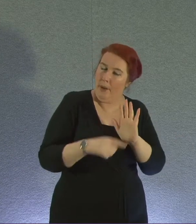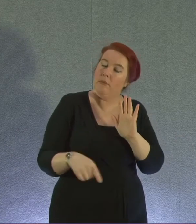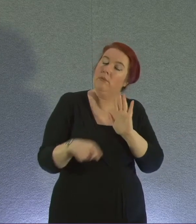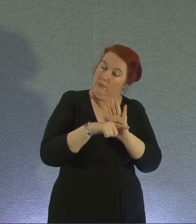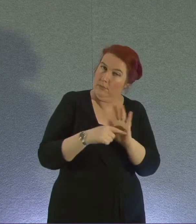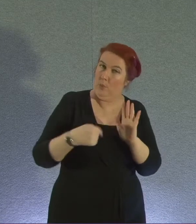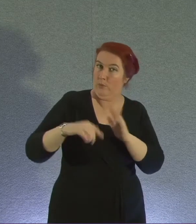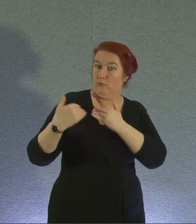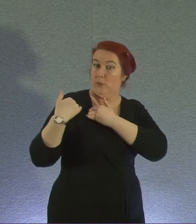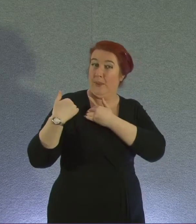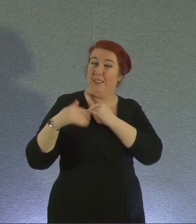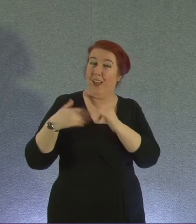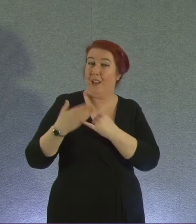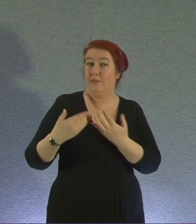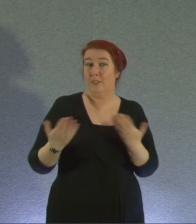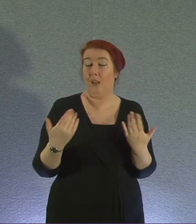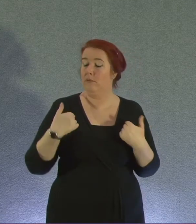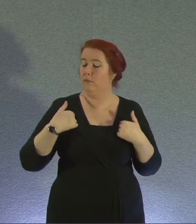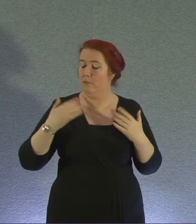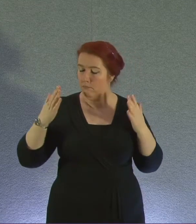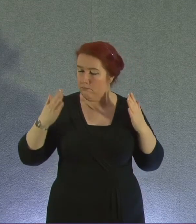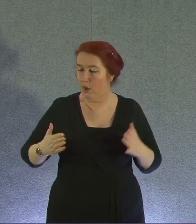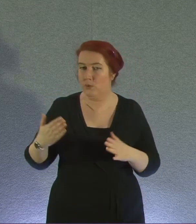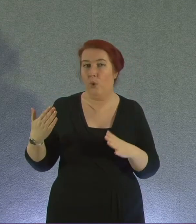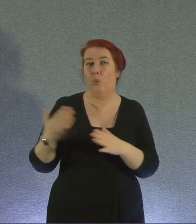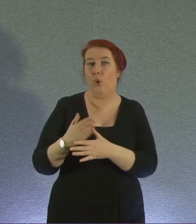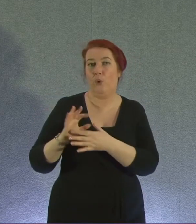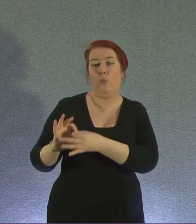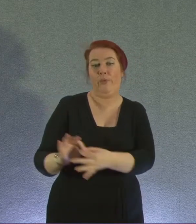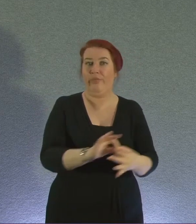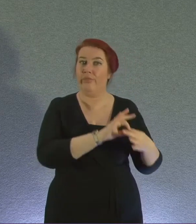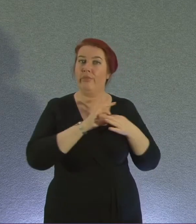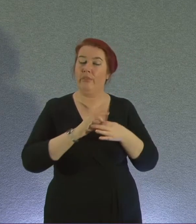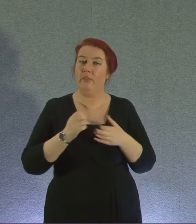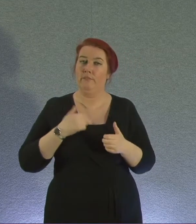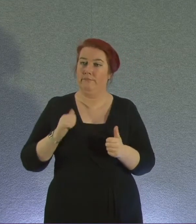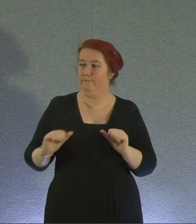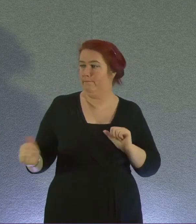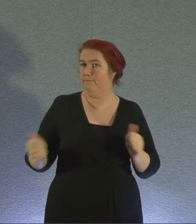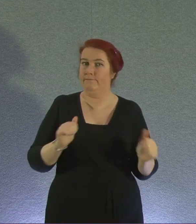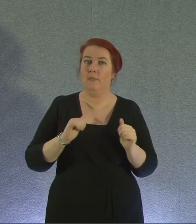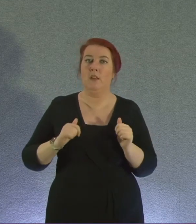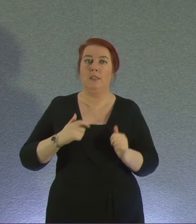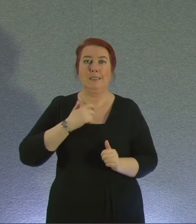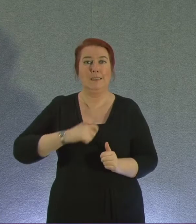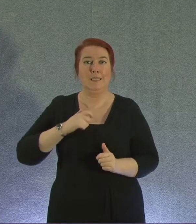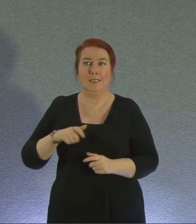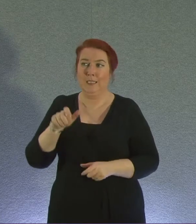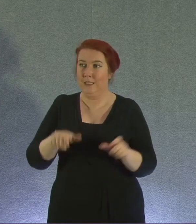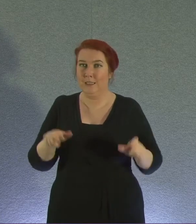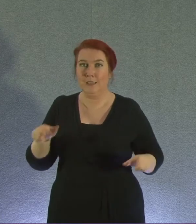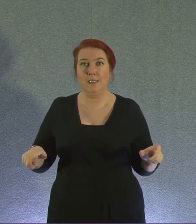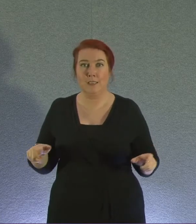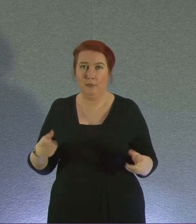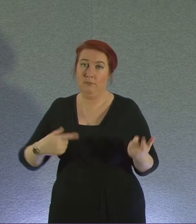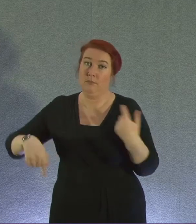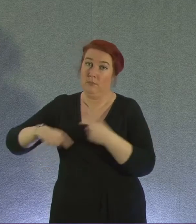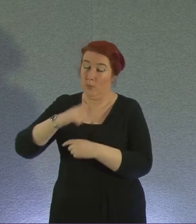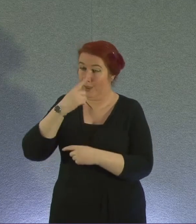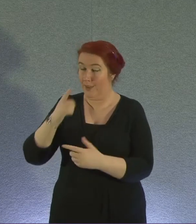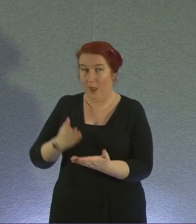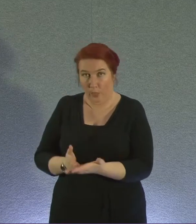way today to work alongside our fellow citizens so that we can come through this challenge